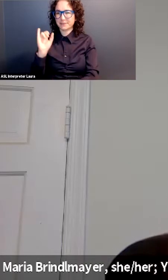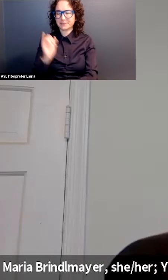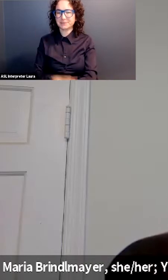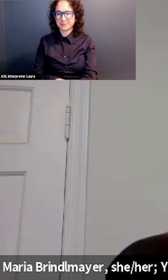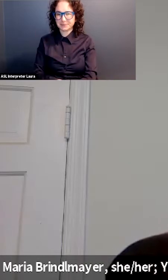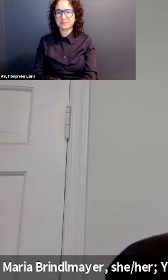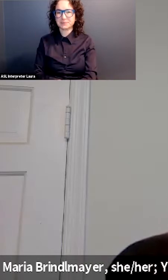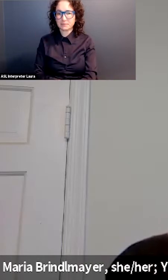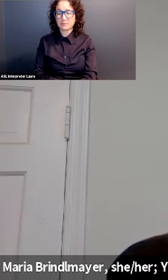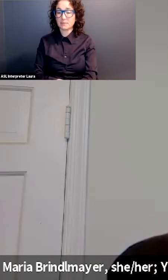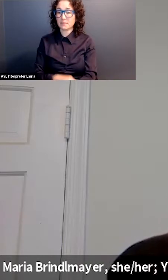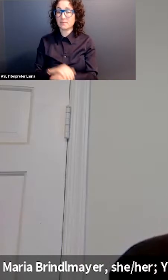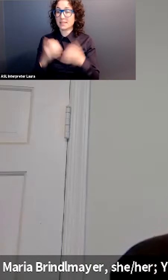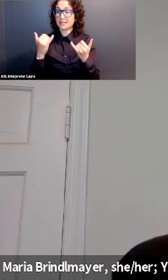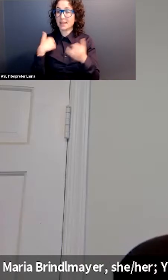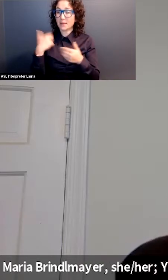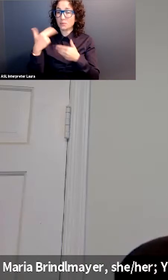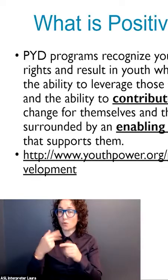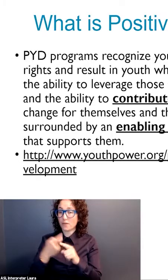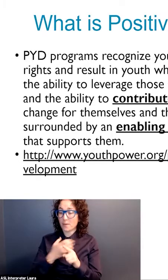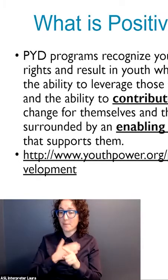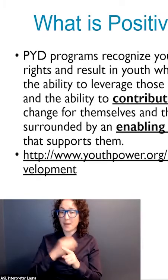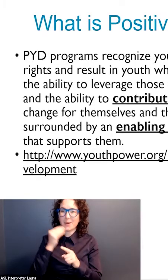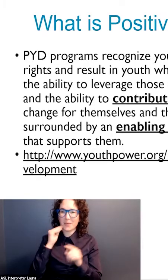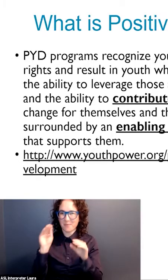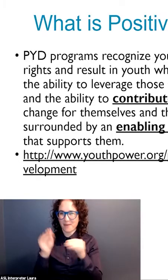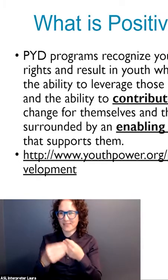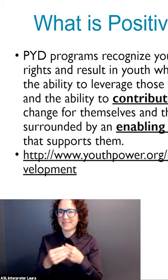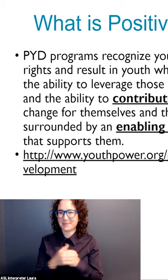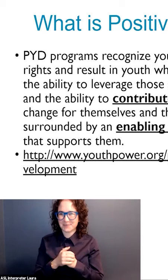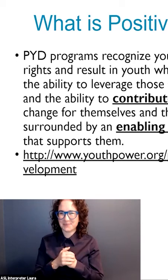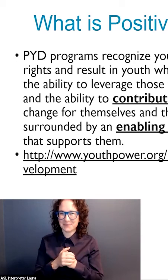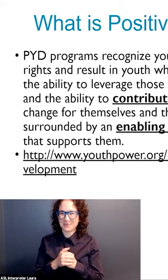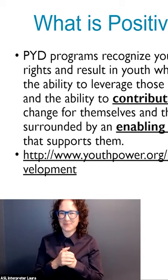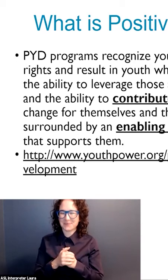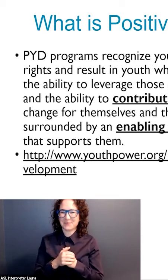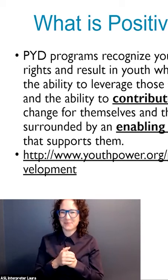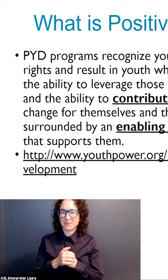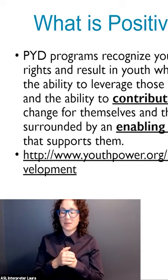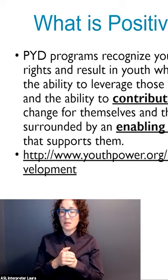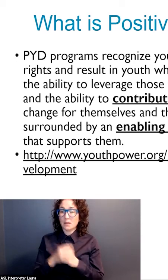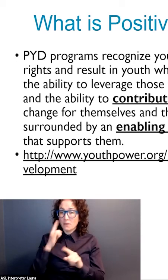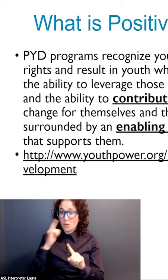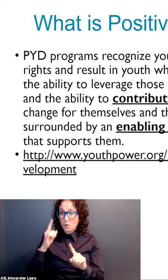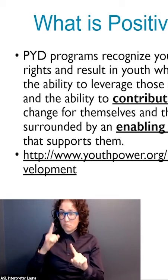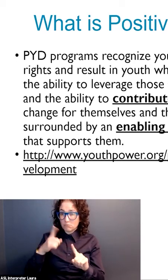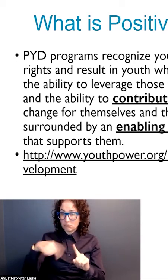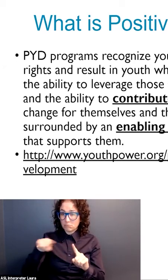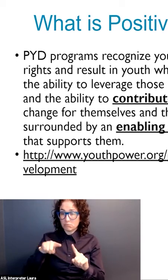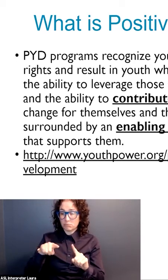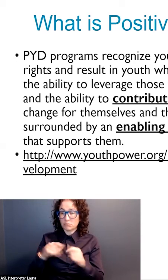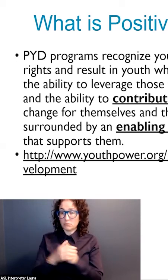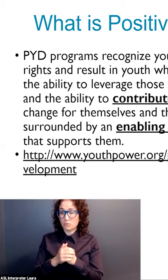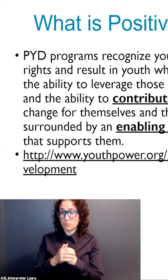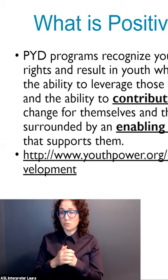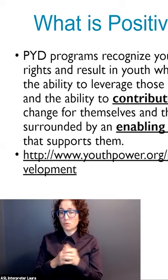I'm joining you today from my home office. So for those of you who haven't joined some of our webinars before, just a